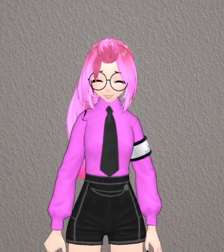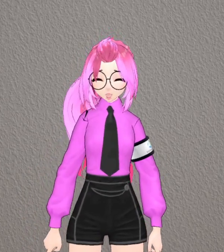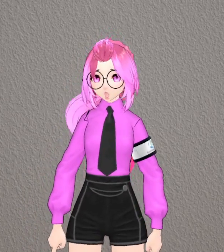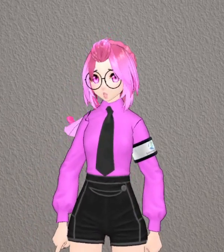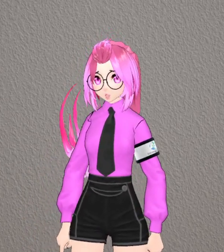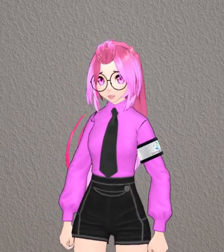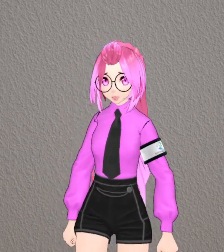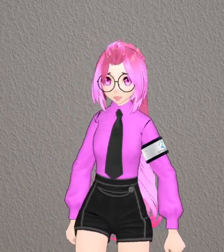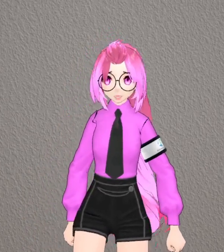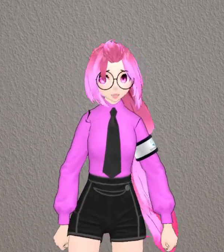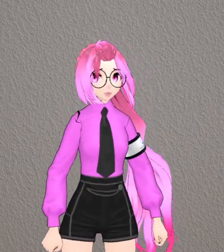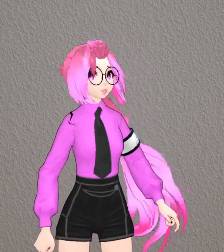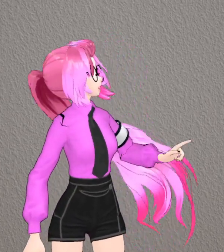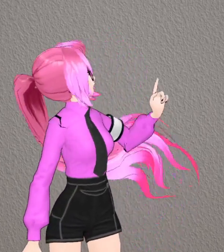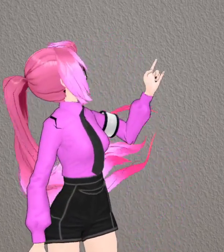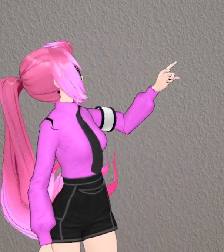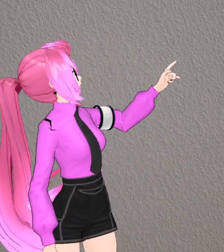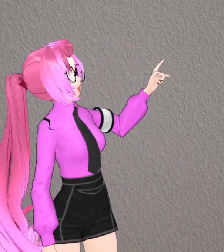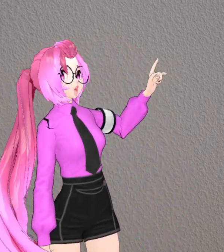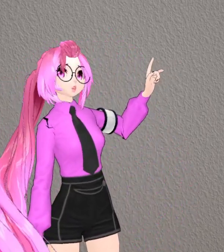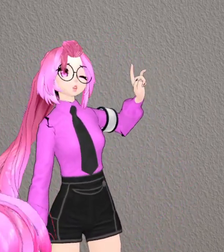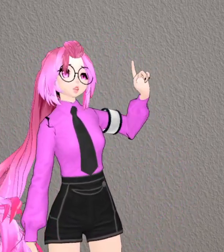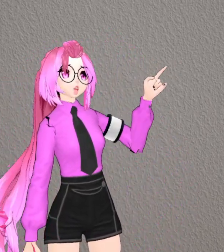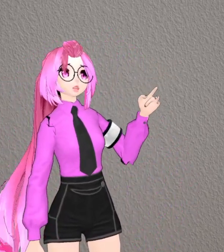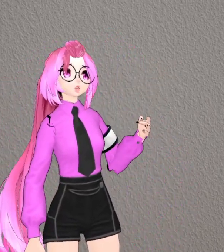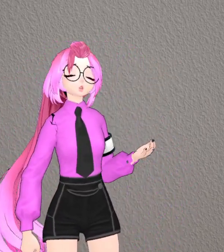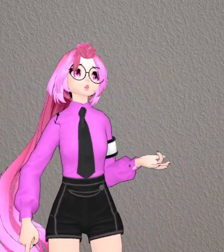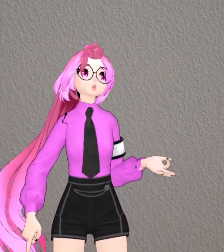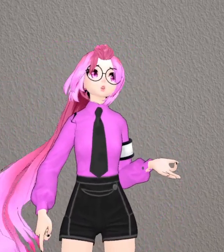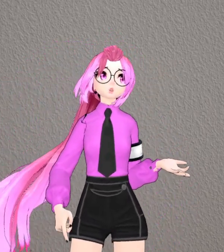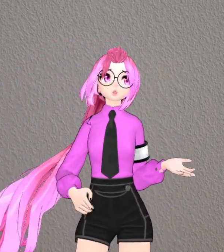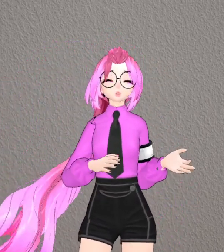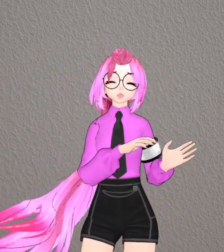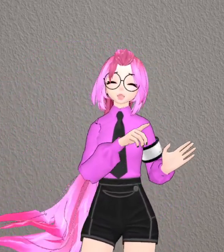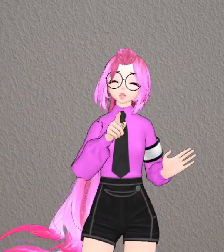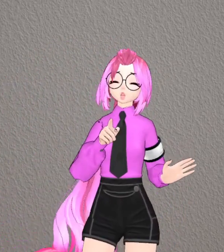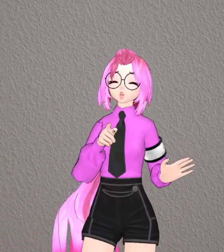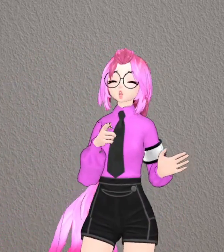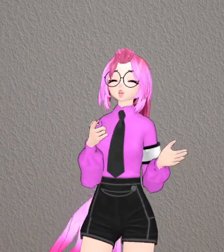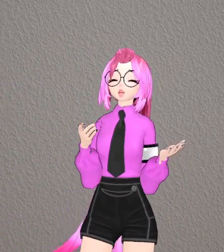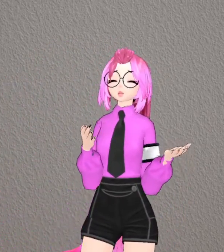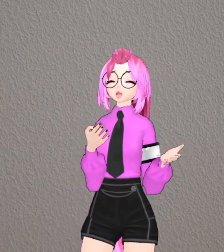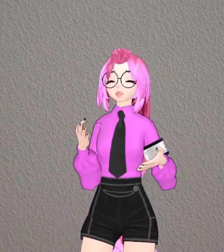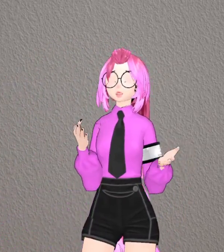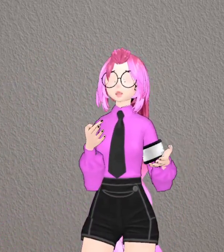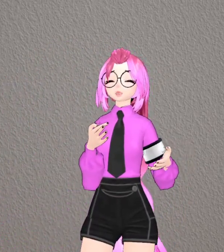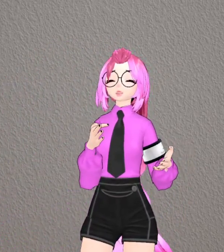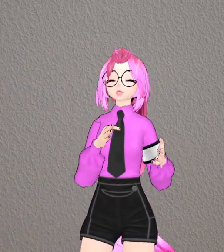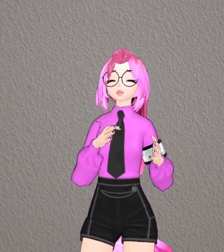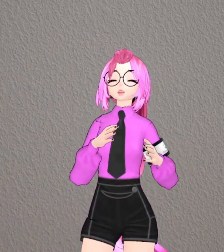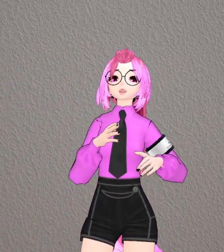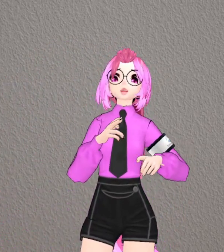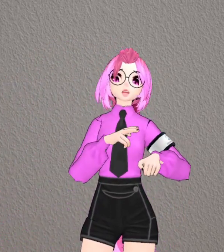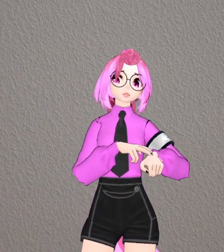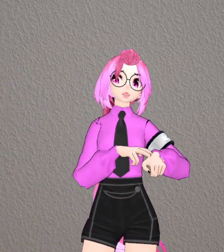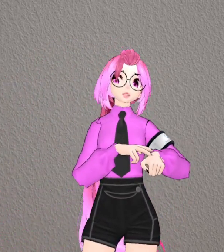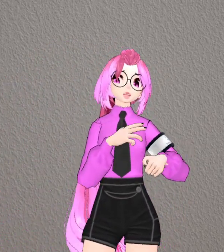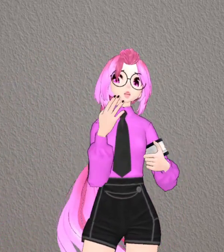Oh, I want to play Among Us. I haven't played that in so long. Calm. For all of you who don't know, what is a